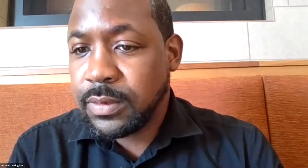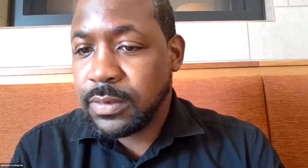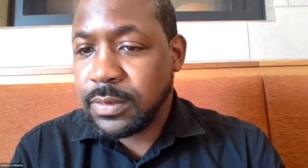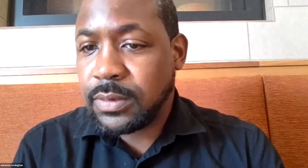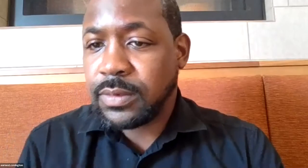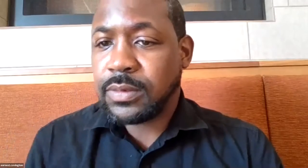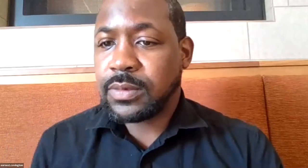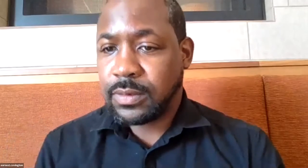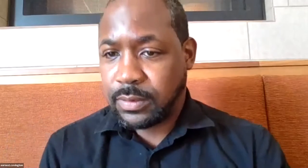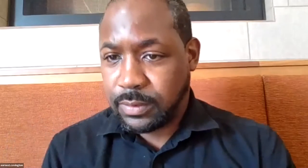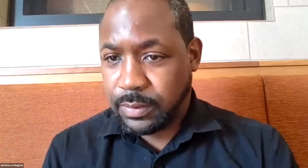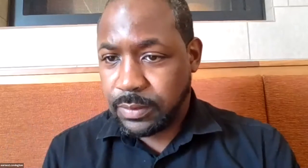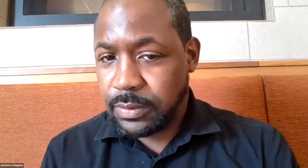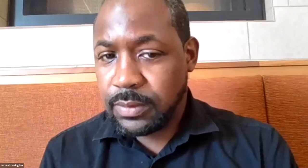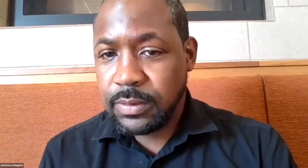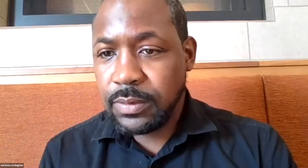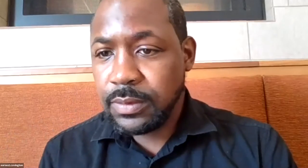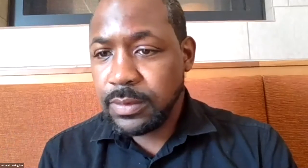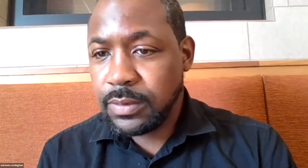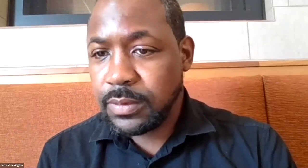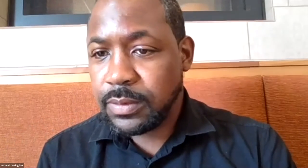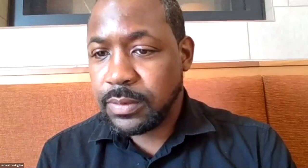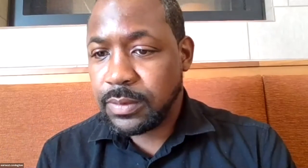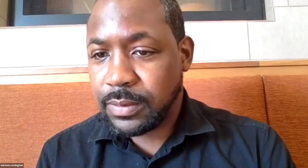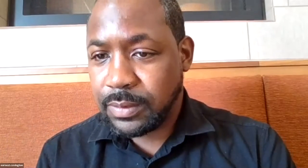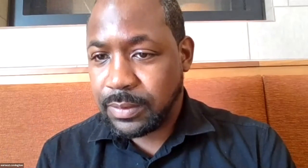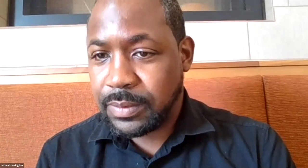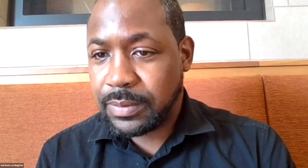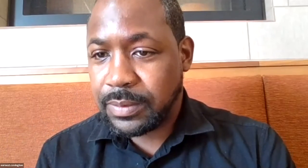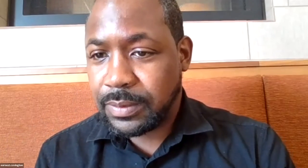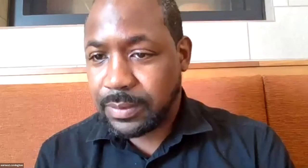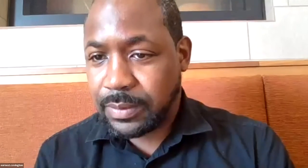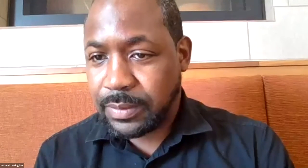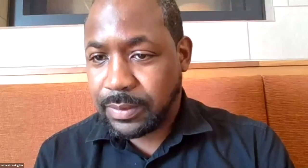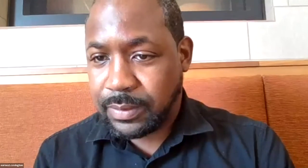Okay. Give me think I one moment understand. to spotlight.